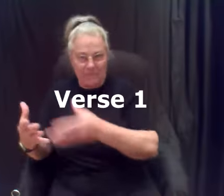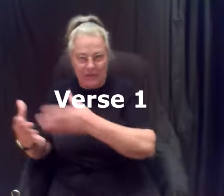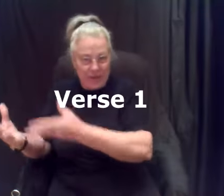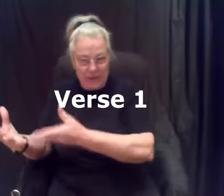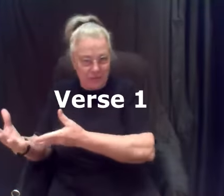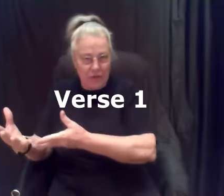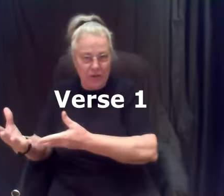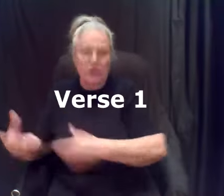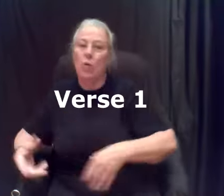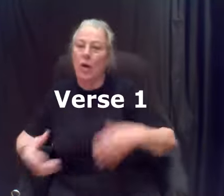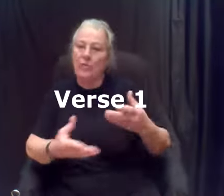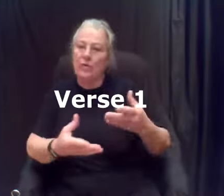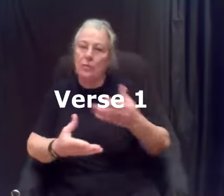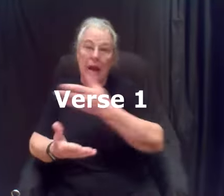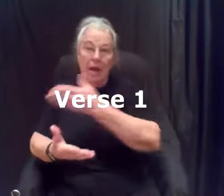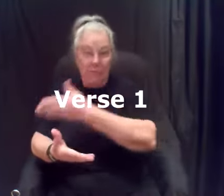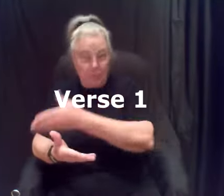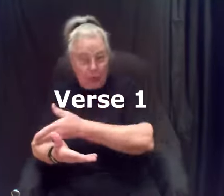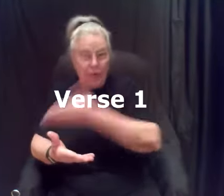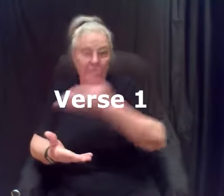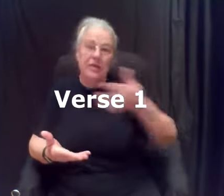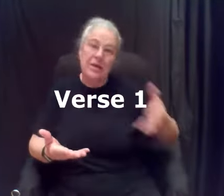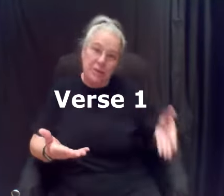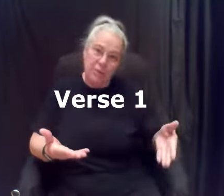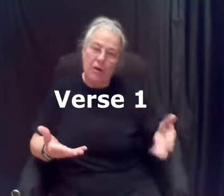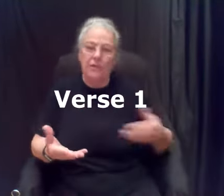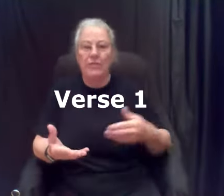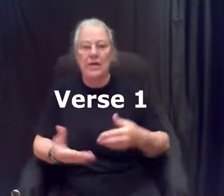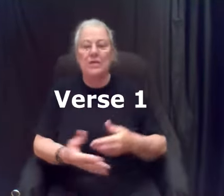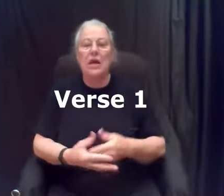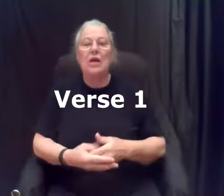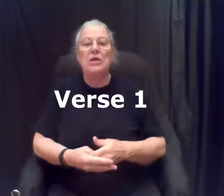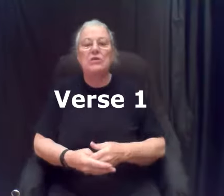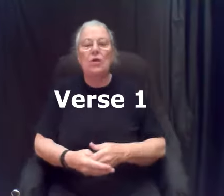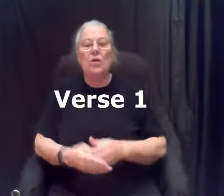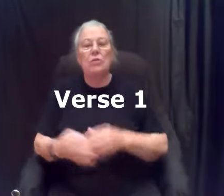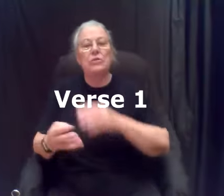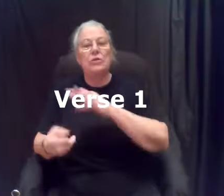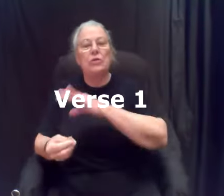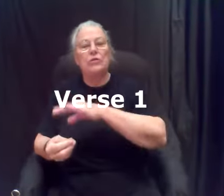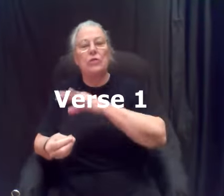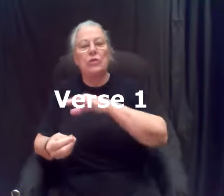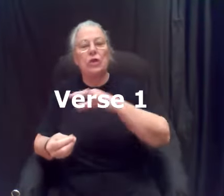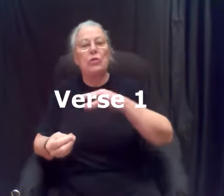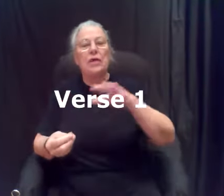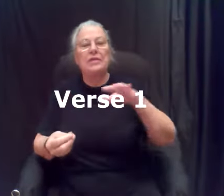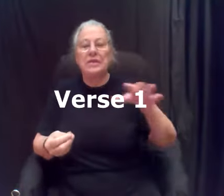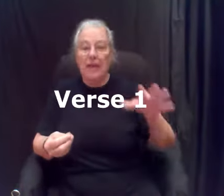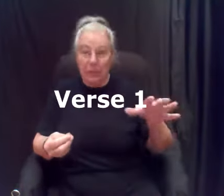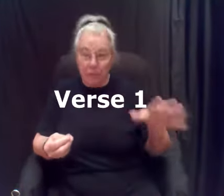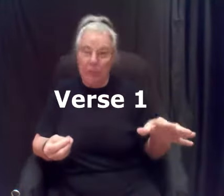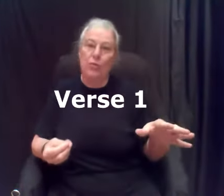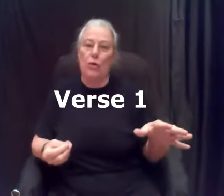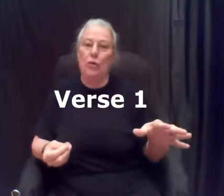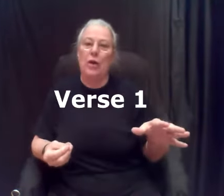these verses, while others may have part of these and part of these. So that you can skip through,